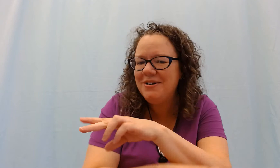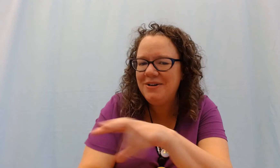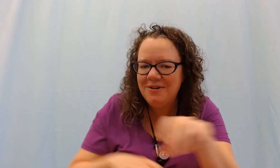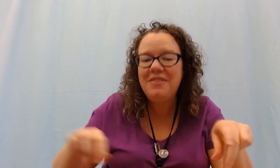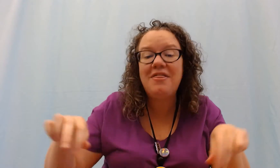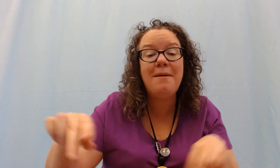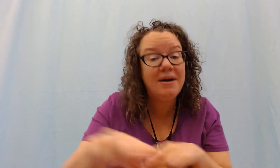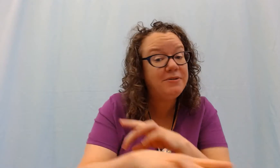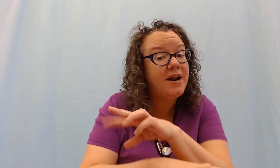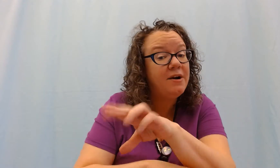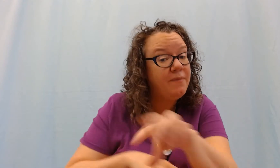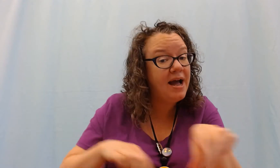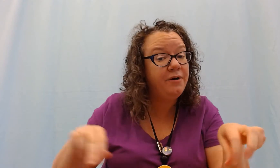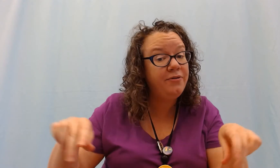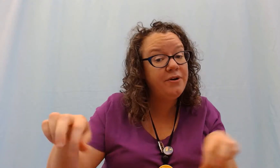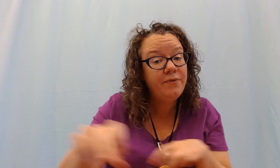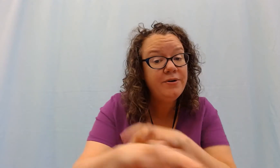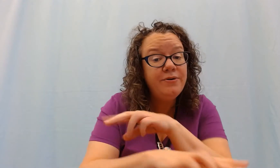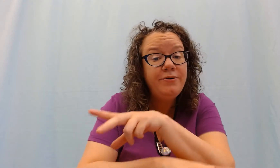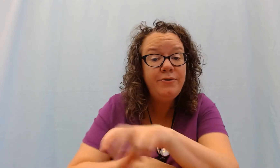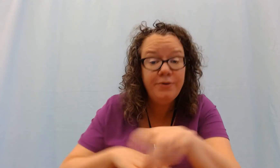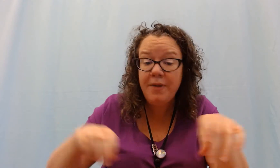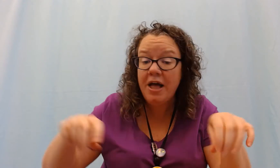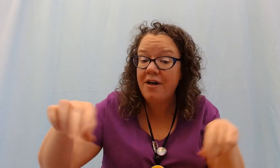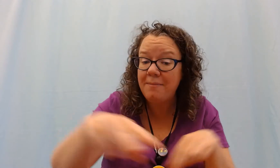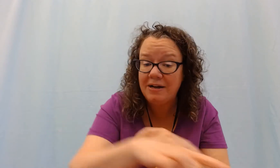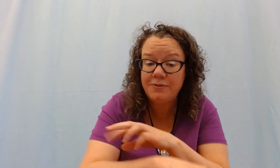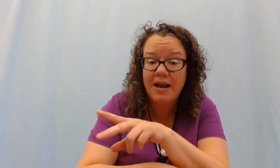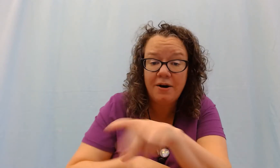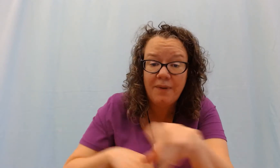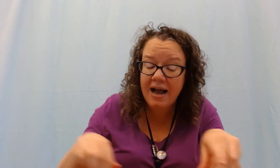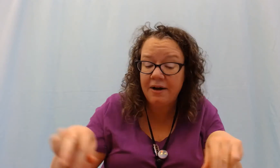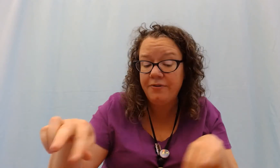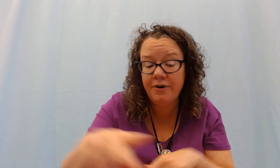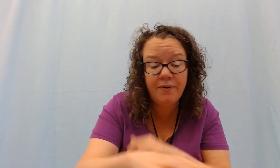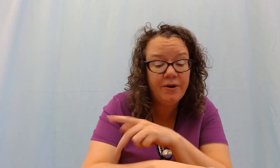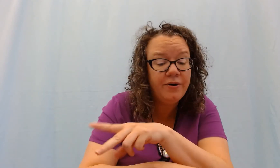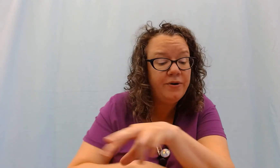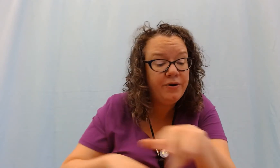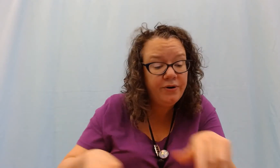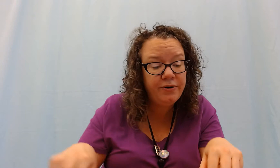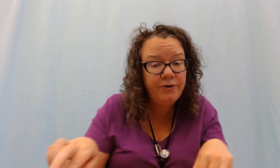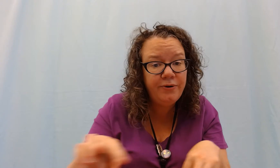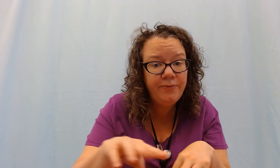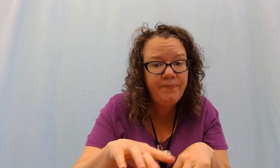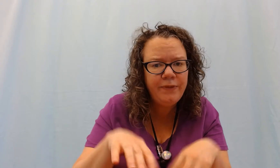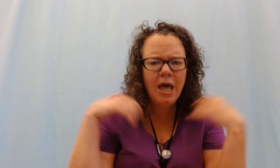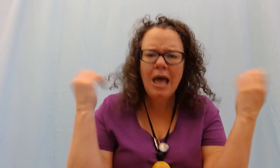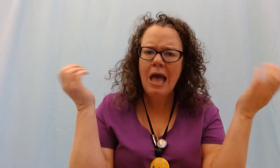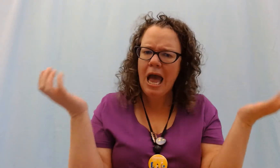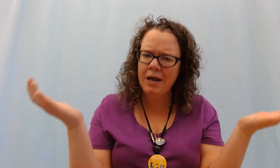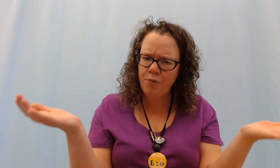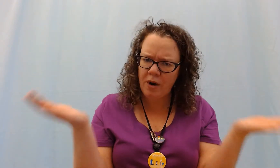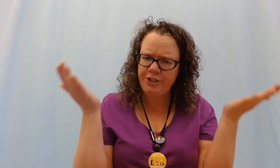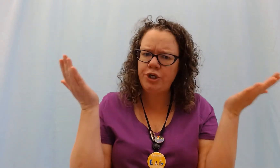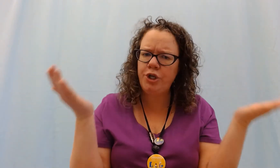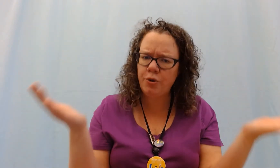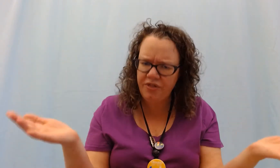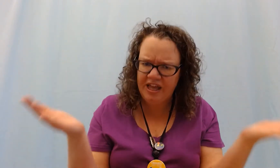room. The mouse ran around the room. The mouse ran around the room. And what do you think